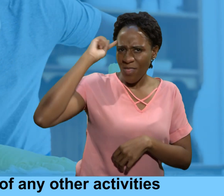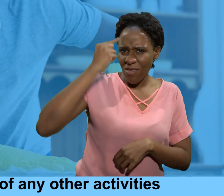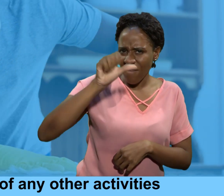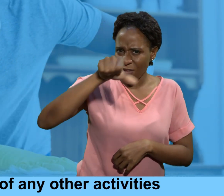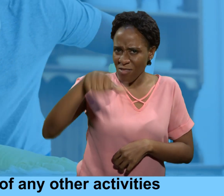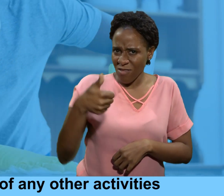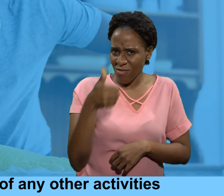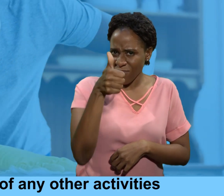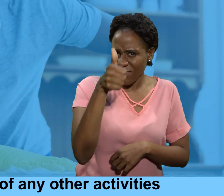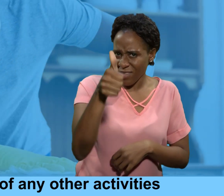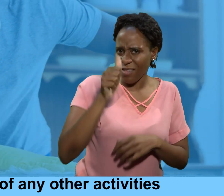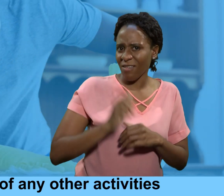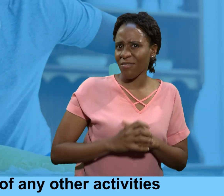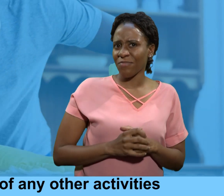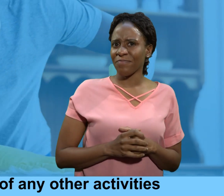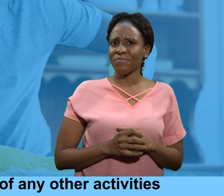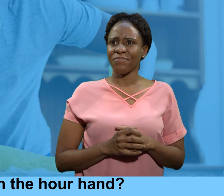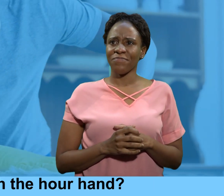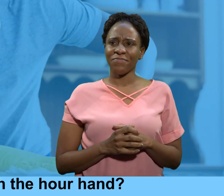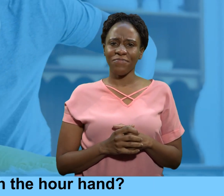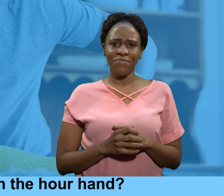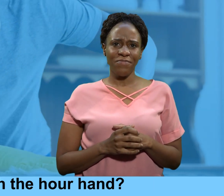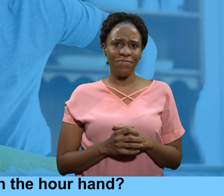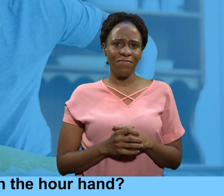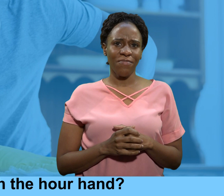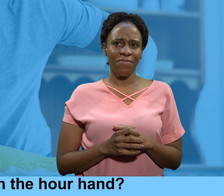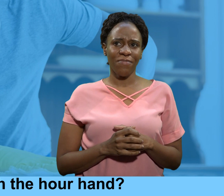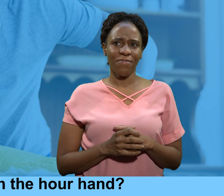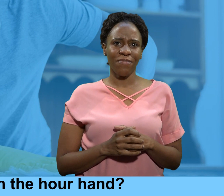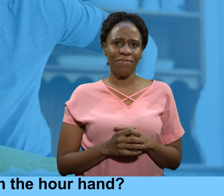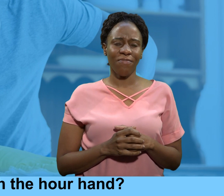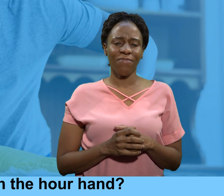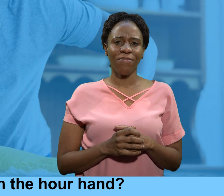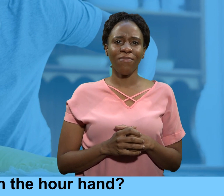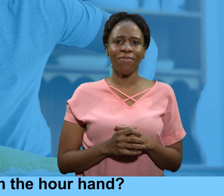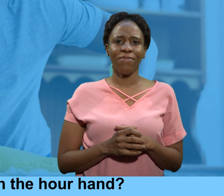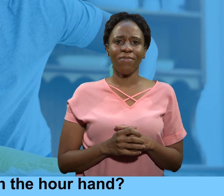Can you think of any other activities that may match the hour hand?